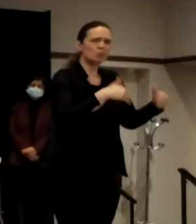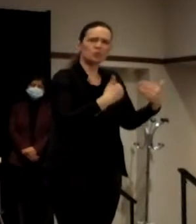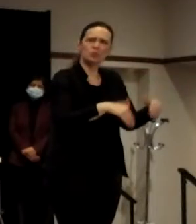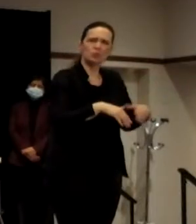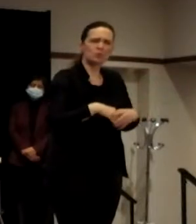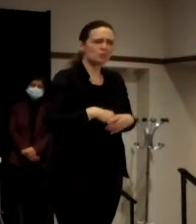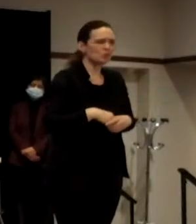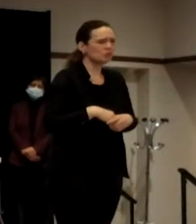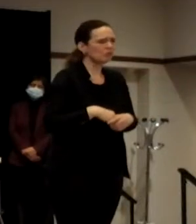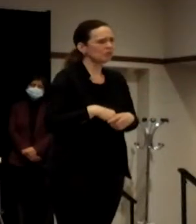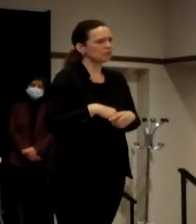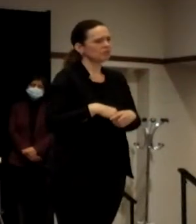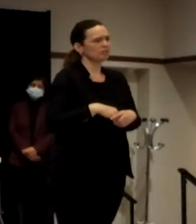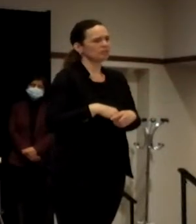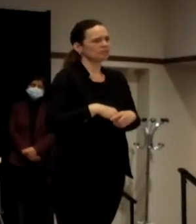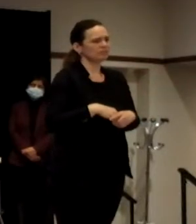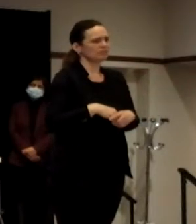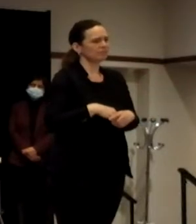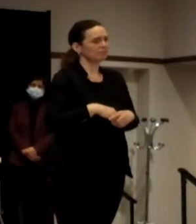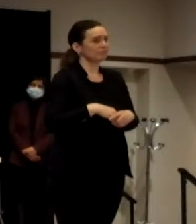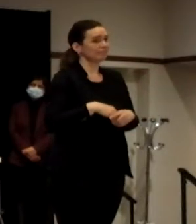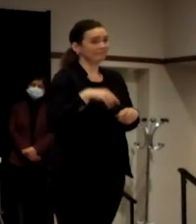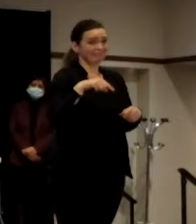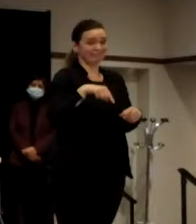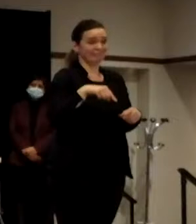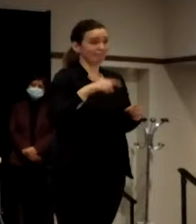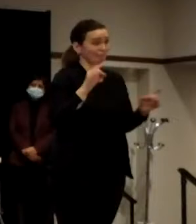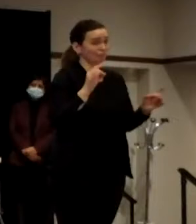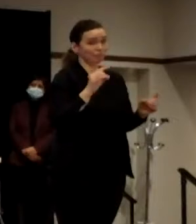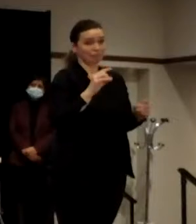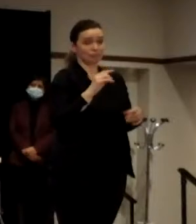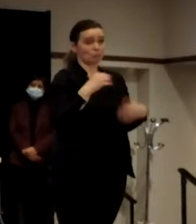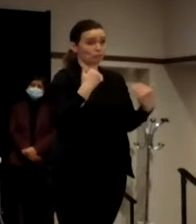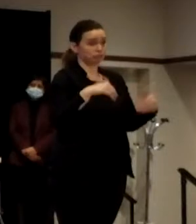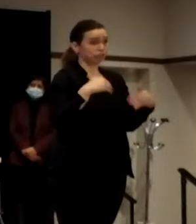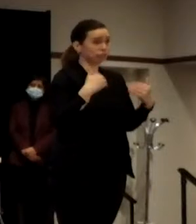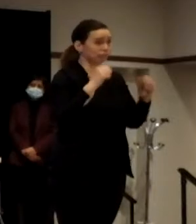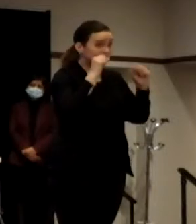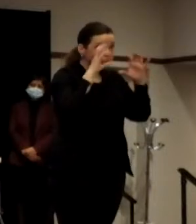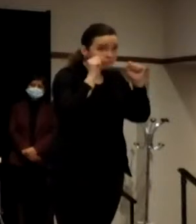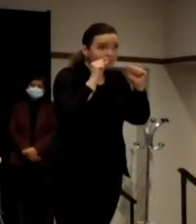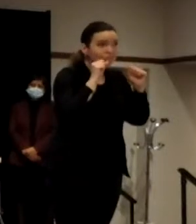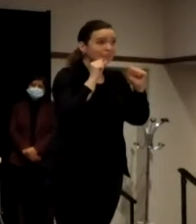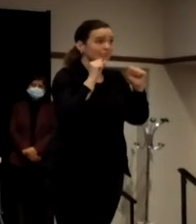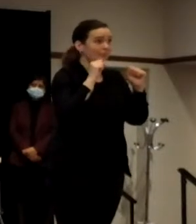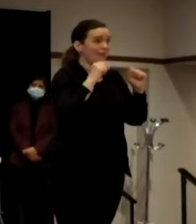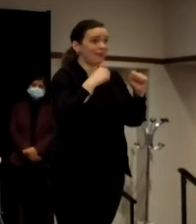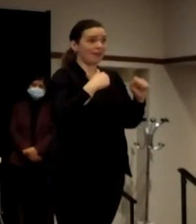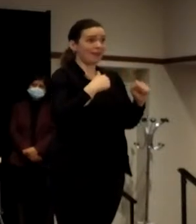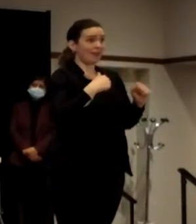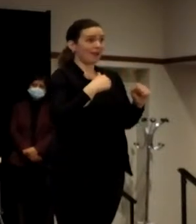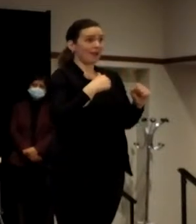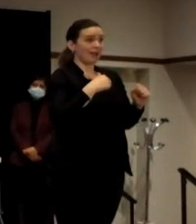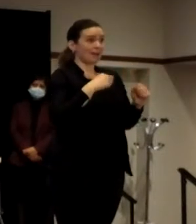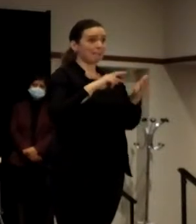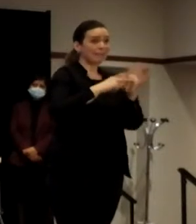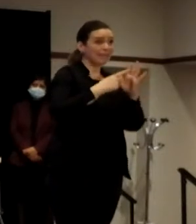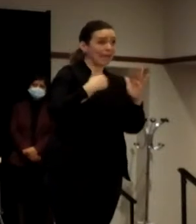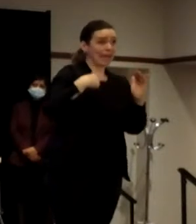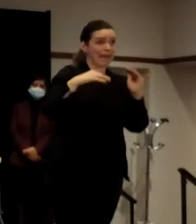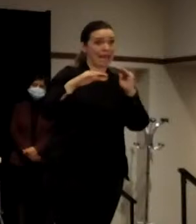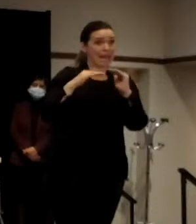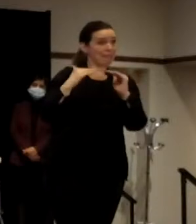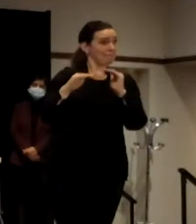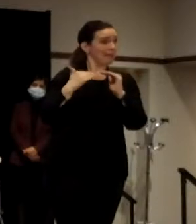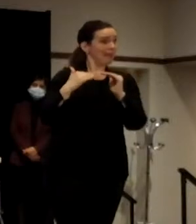vaccinated. So these are things, and I'm not getting the emails, non-scientific polling here. I'm not getting